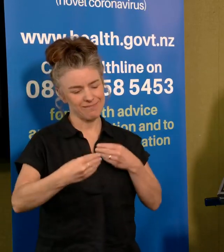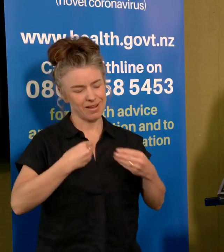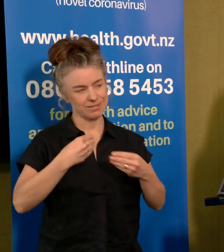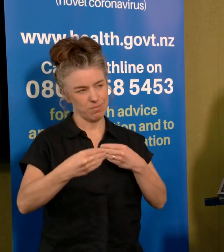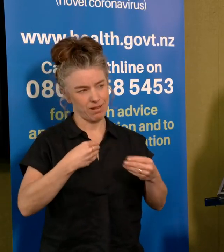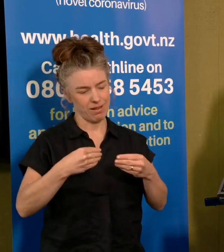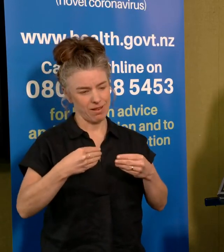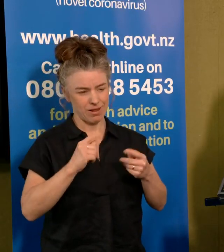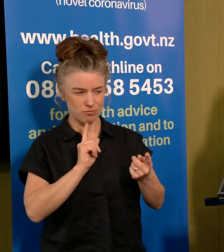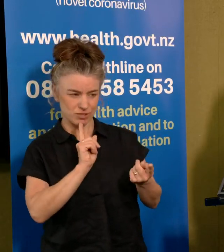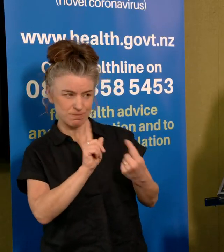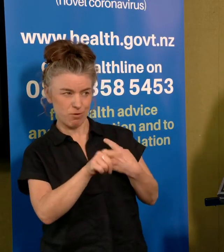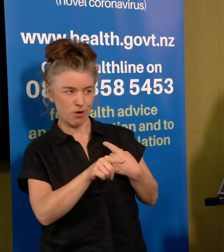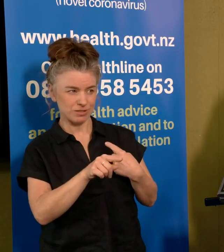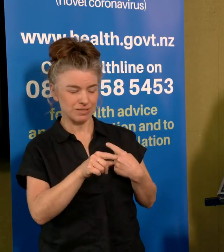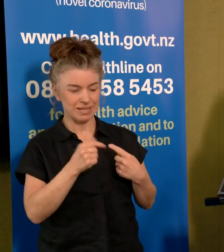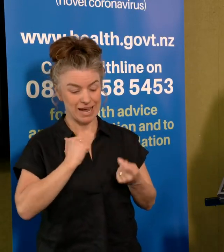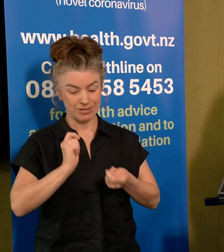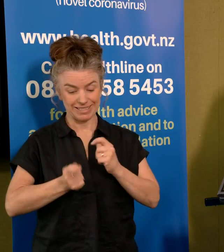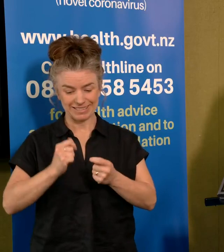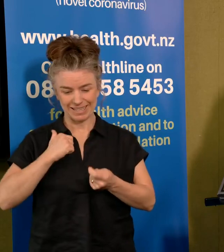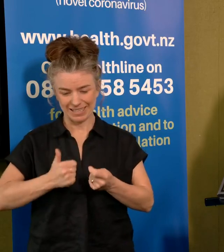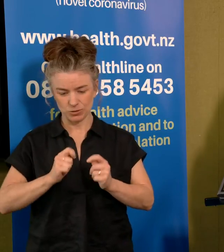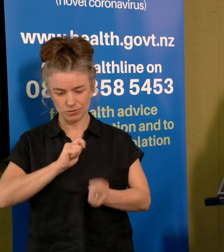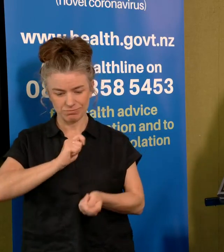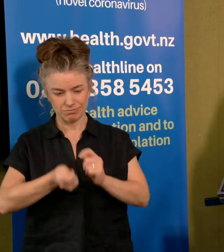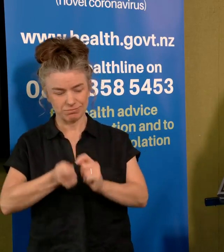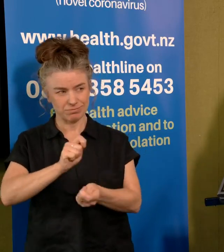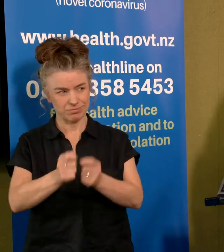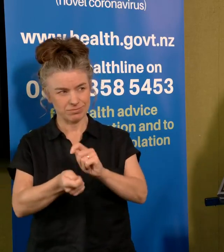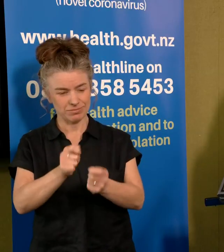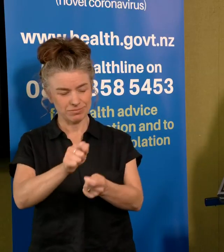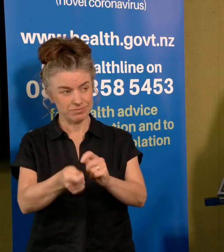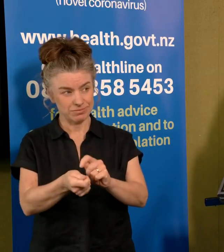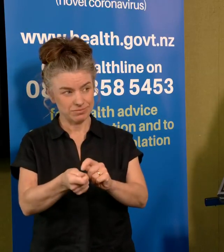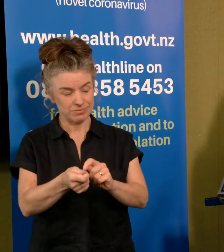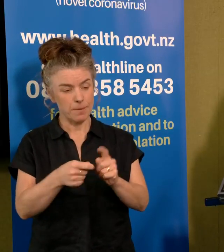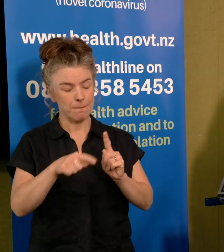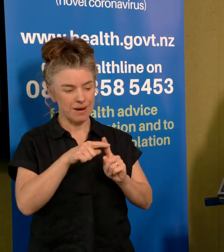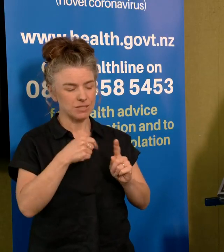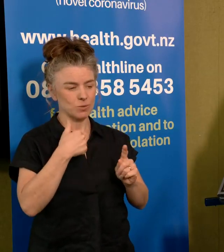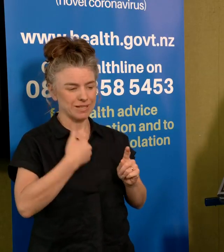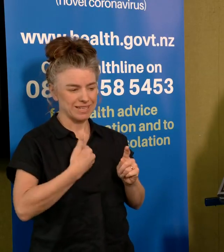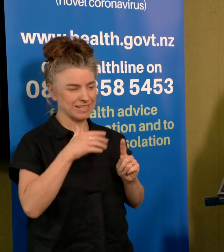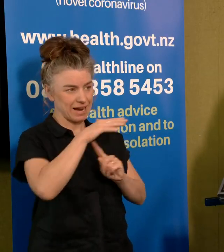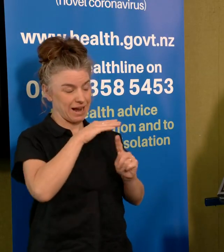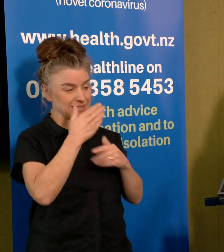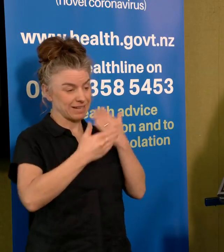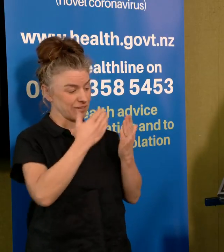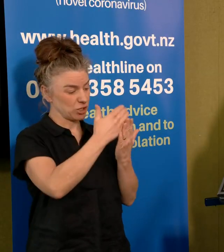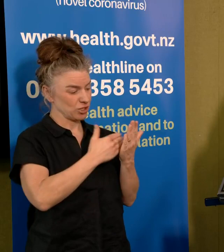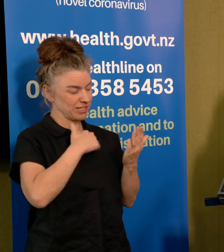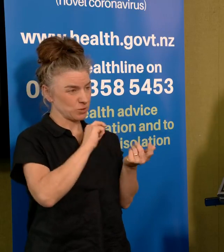to adapt the testing as per the case definition, and we're going to have to adapt the case definition as to what's going